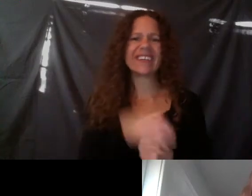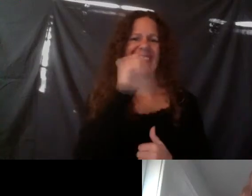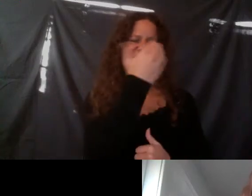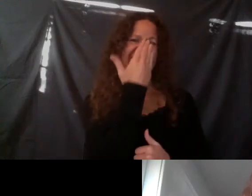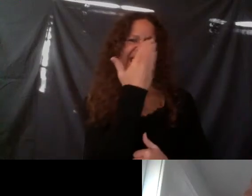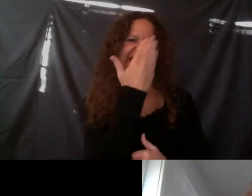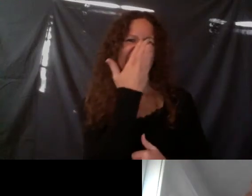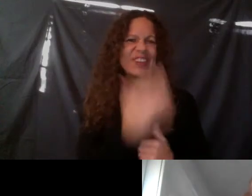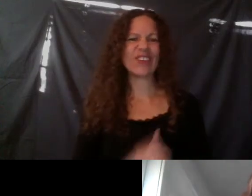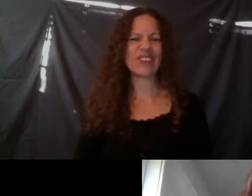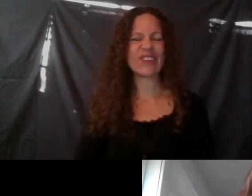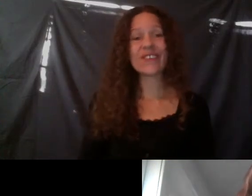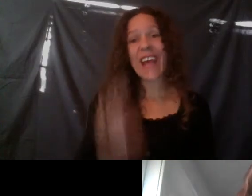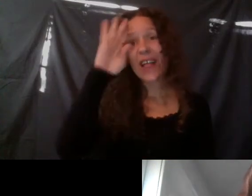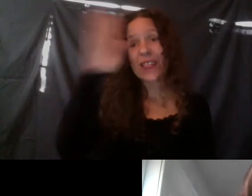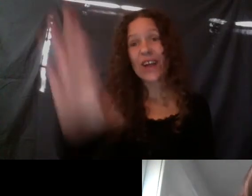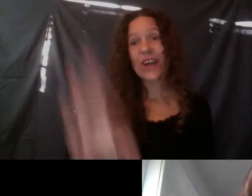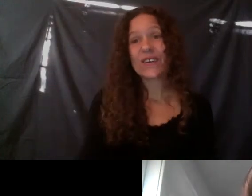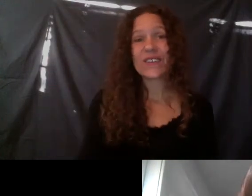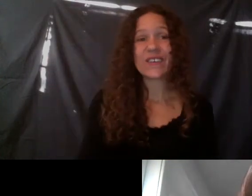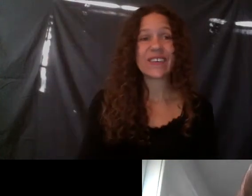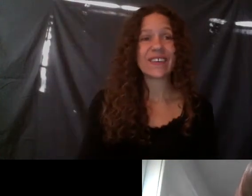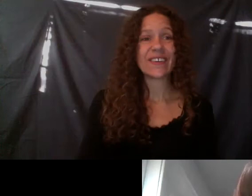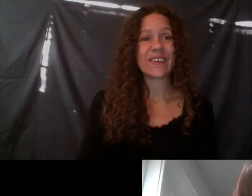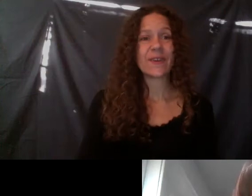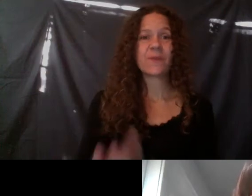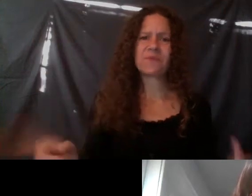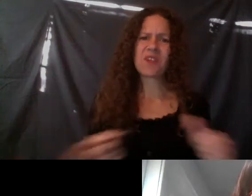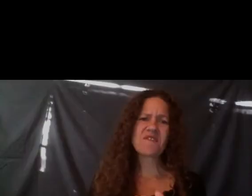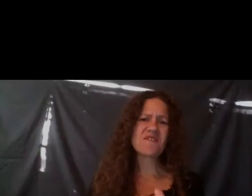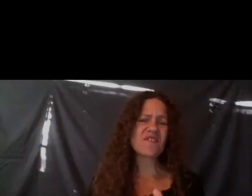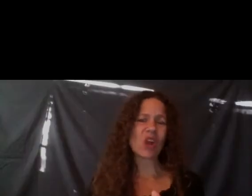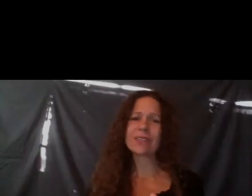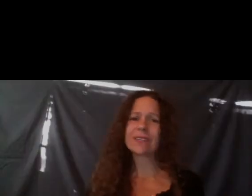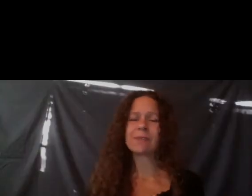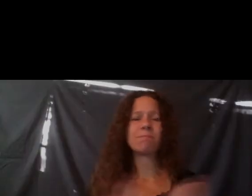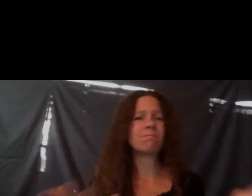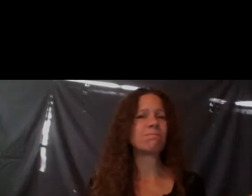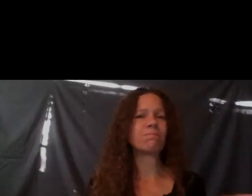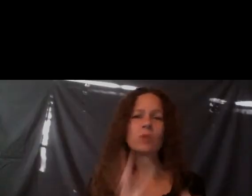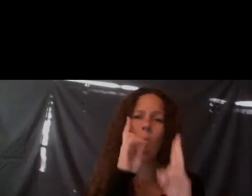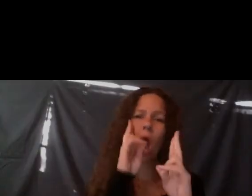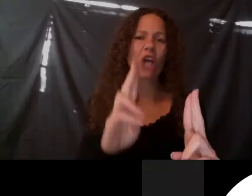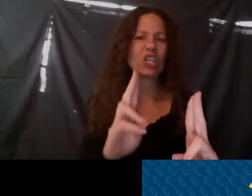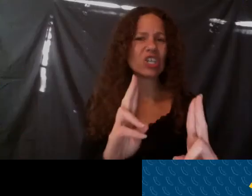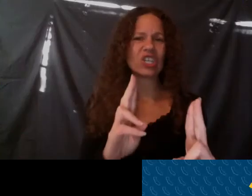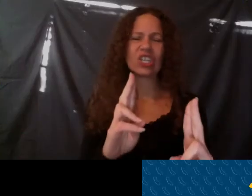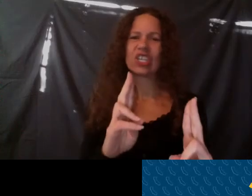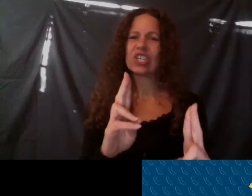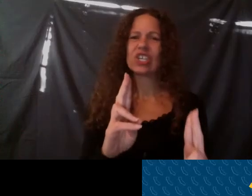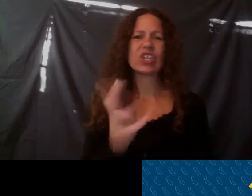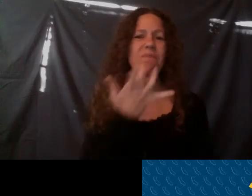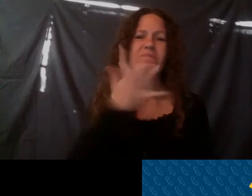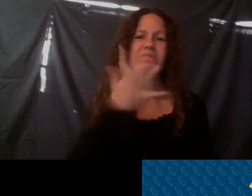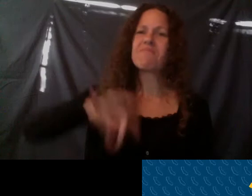you. Hello, everybody. And first, we'd like to just start out by saying what an honor and a privilege it's been to work for and with the California